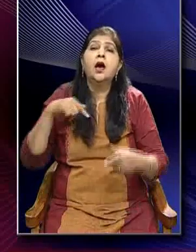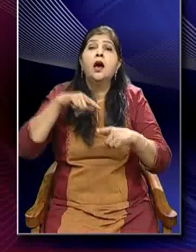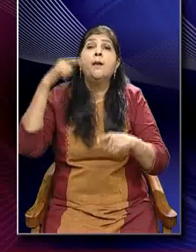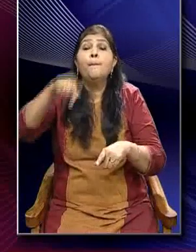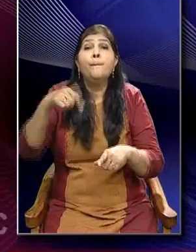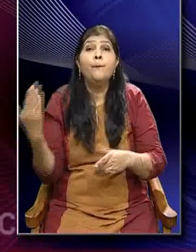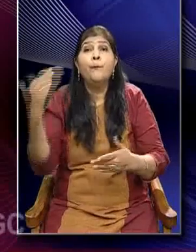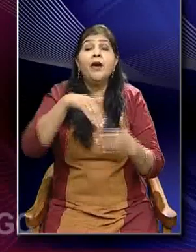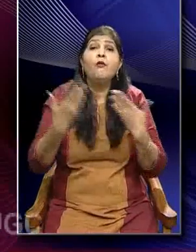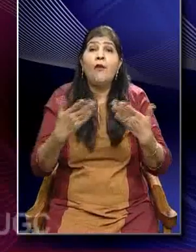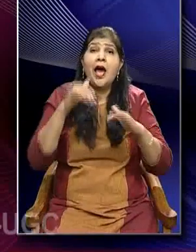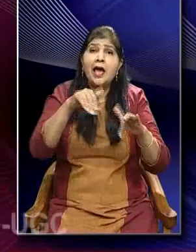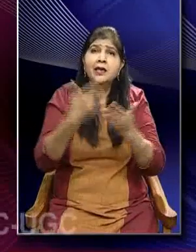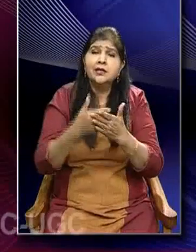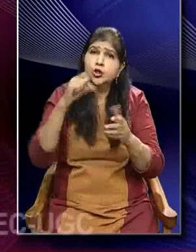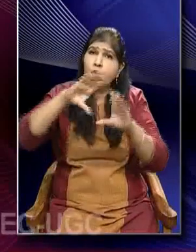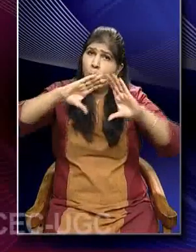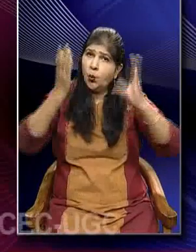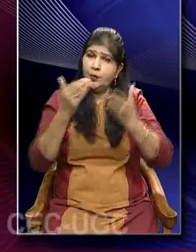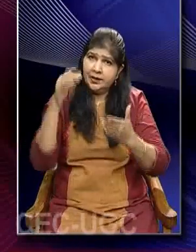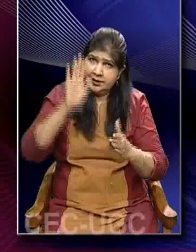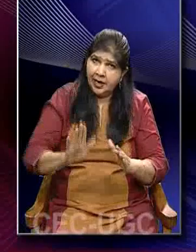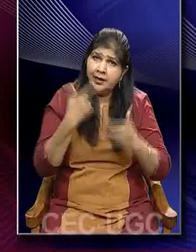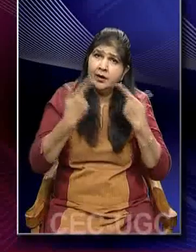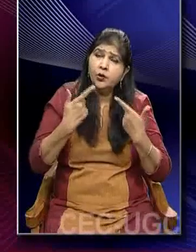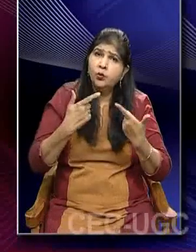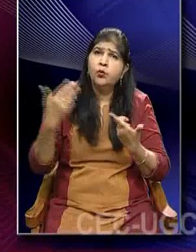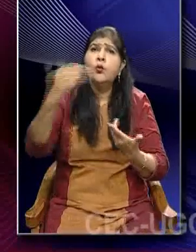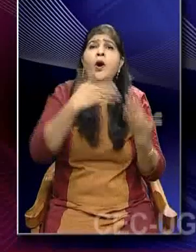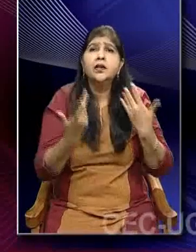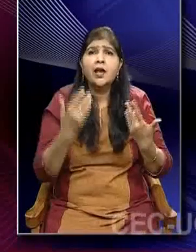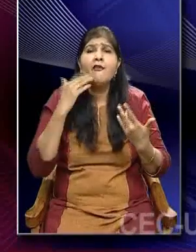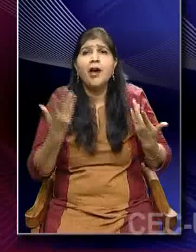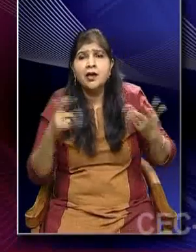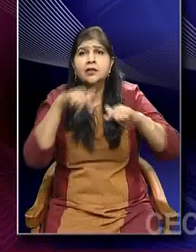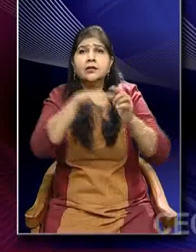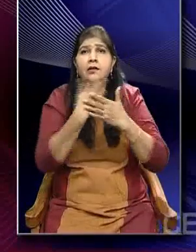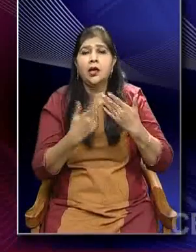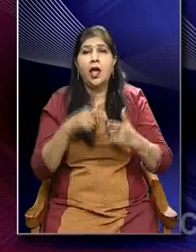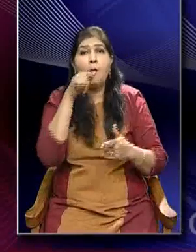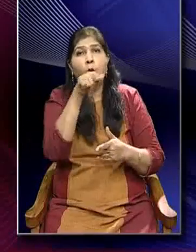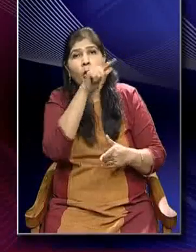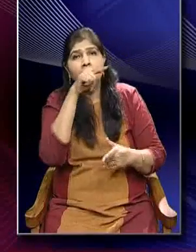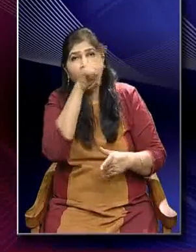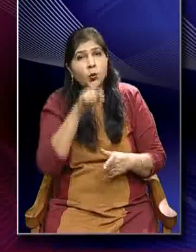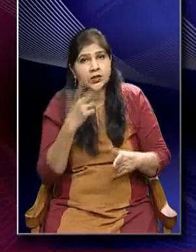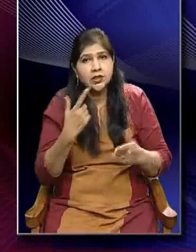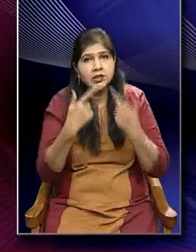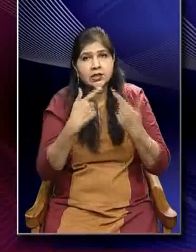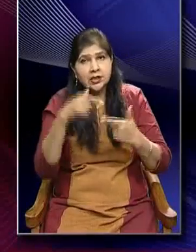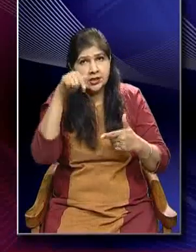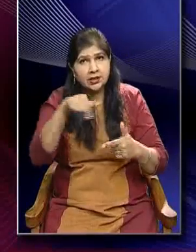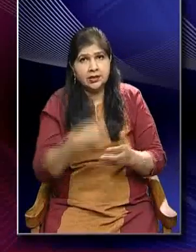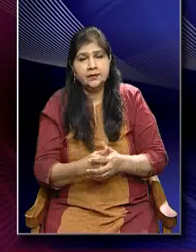causes of globalization. So, the important question of discussion